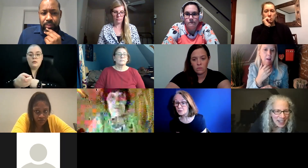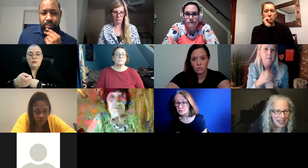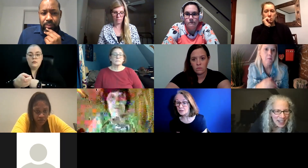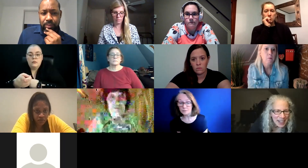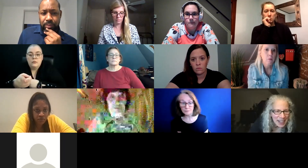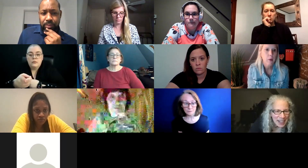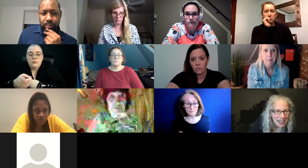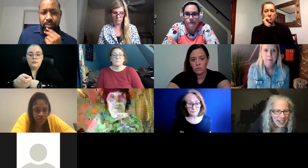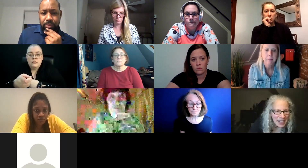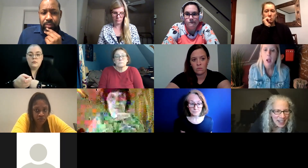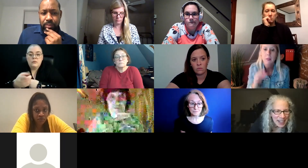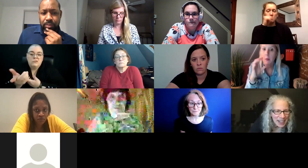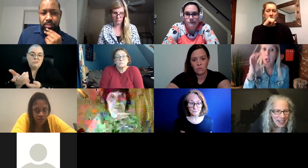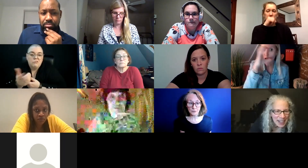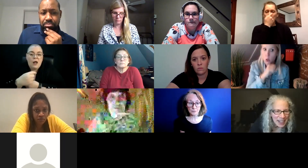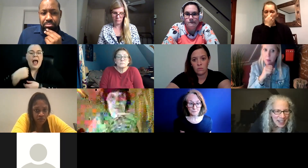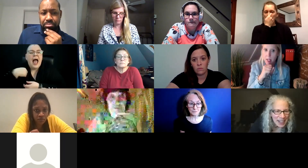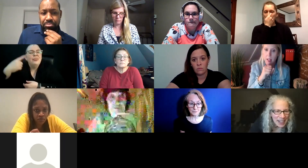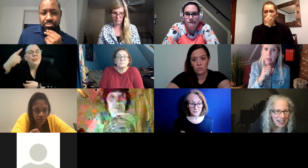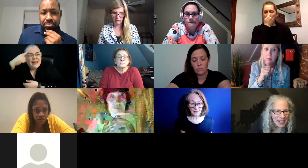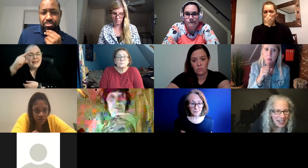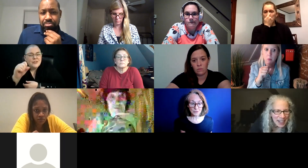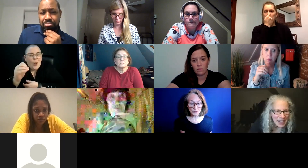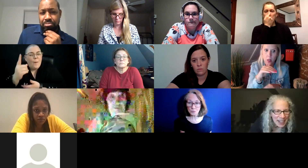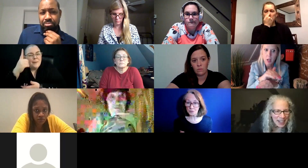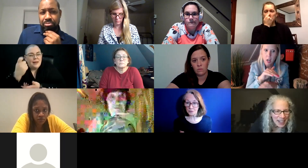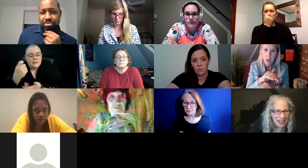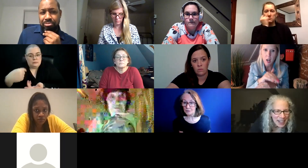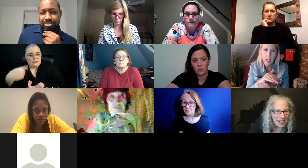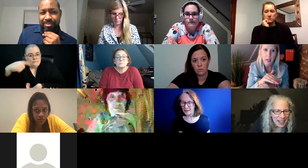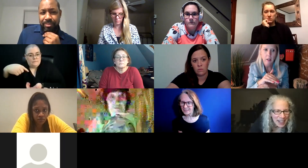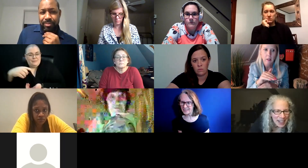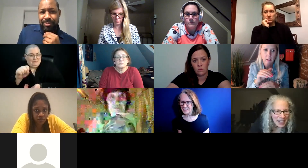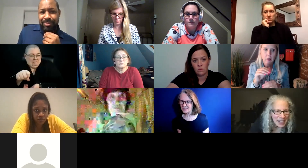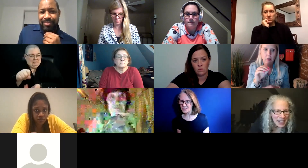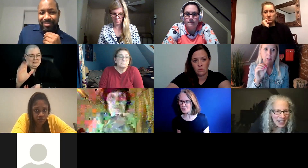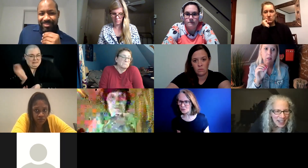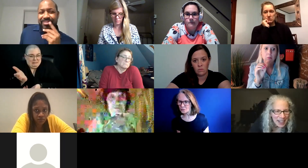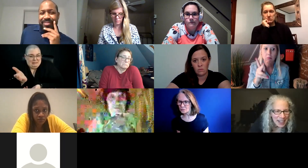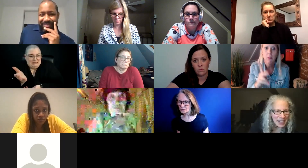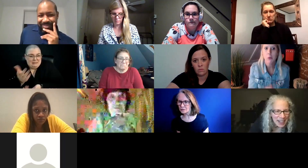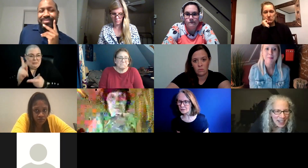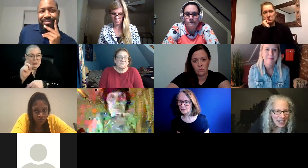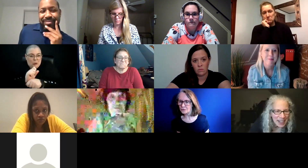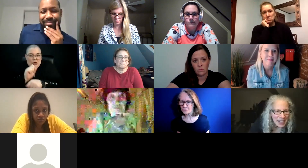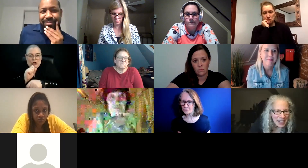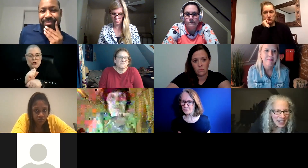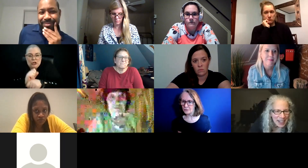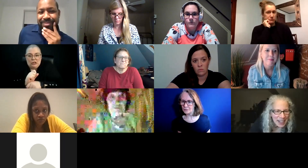that. Okay. I'm just assuming, I think so. Well, I don't know. I'm